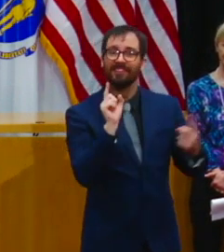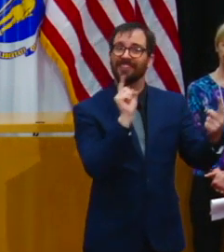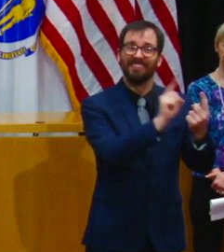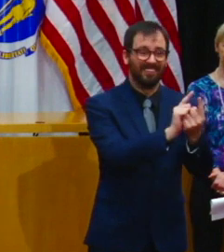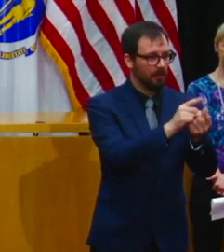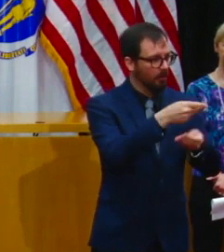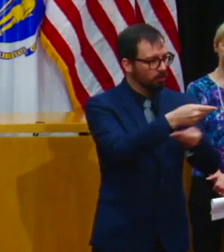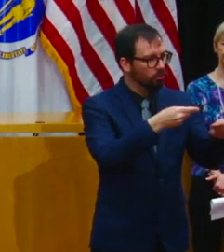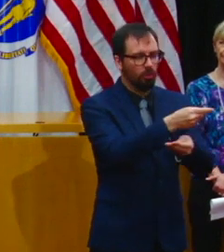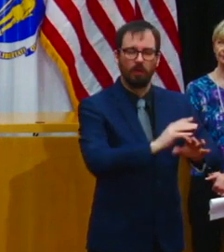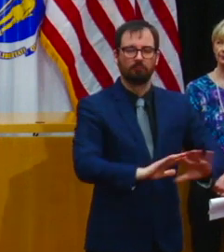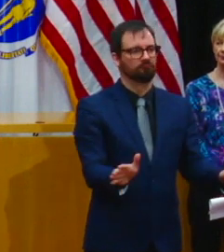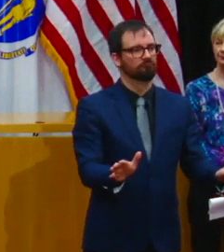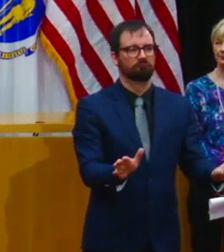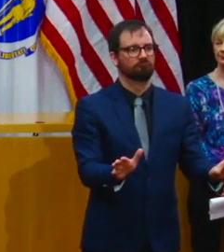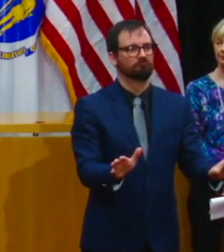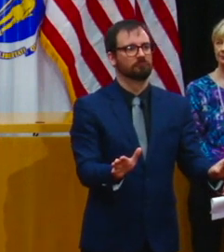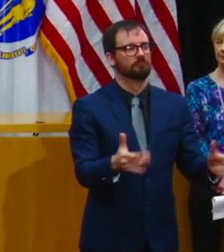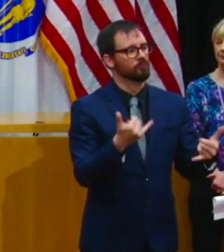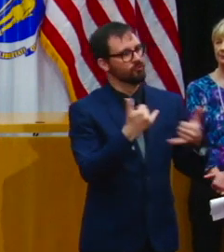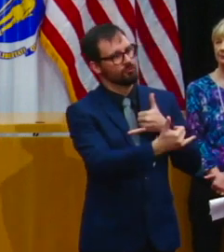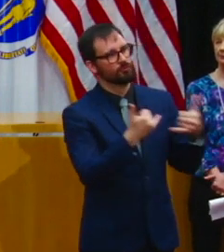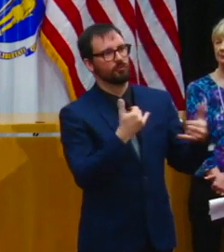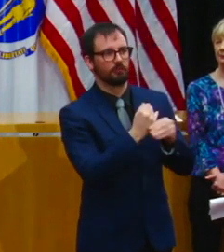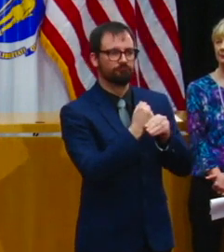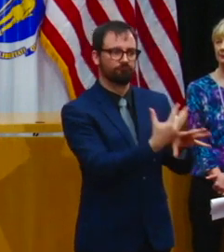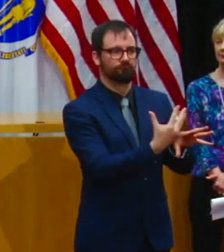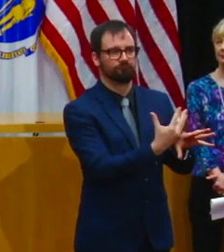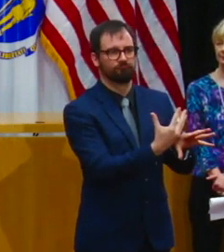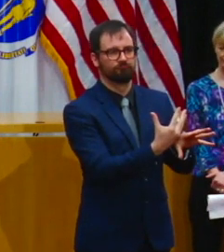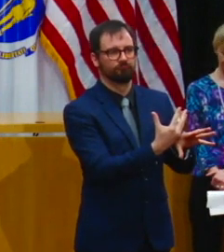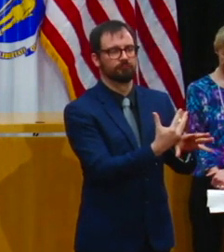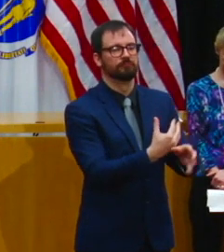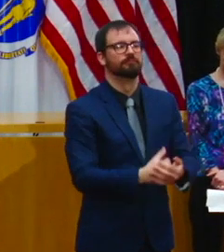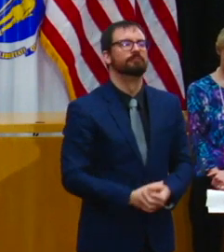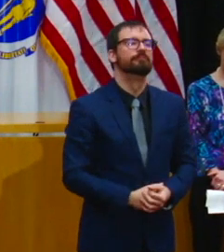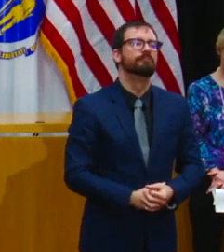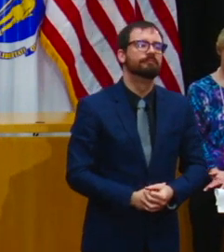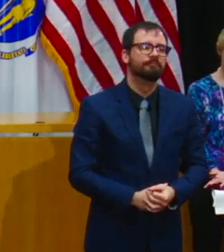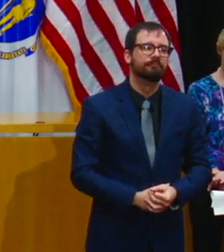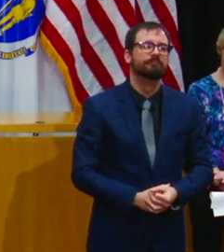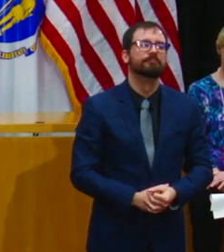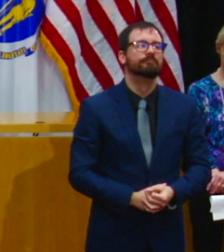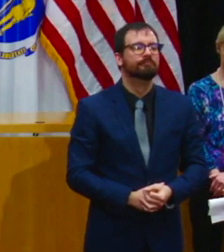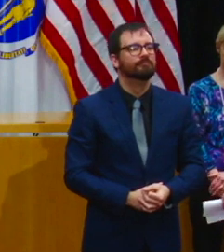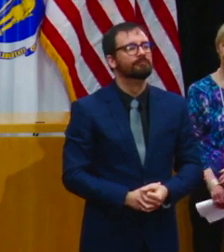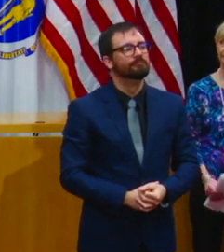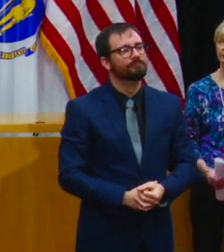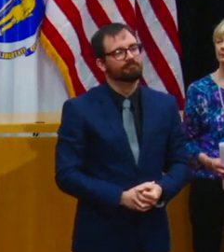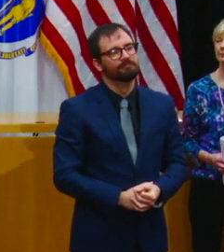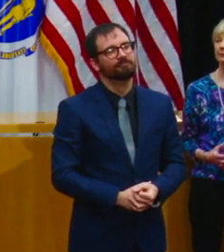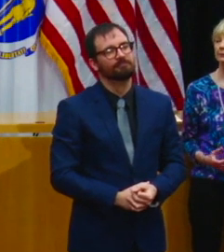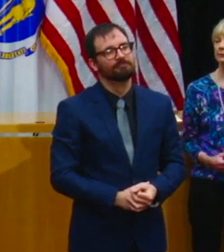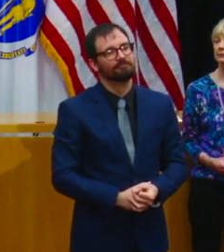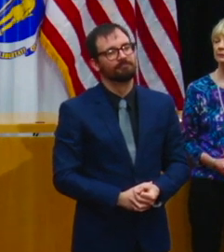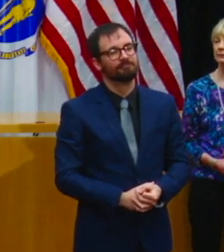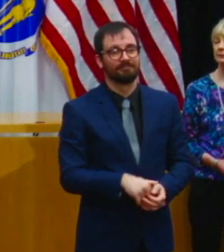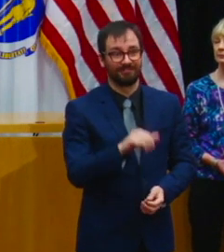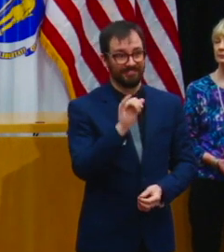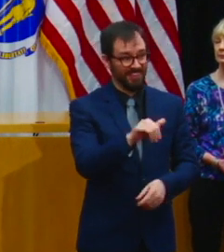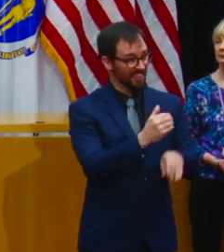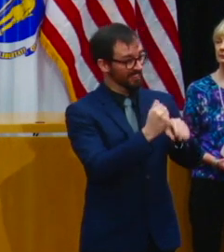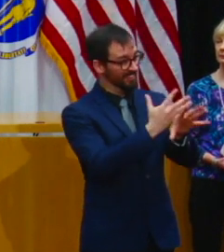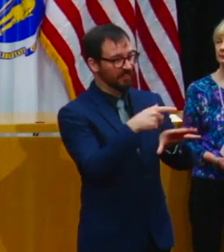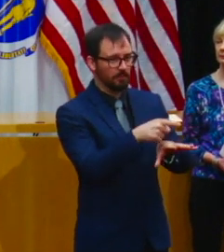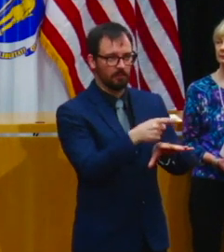against COVID-19. Telehealth not only keeps patients safe, but it keeps providers safe too. We